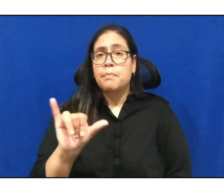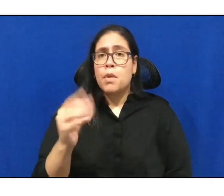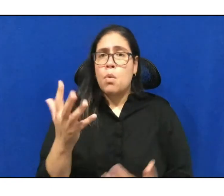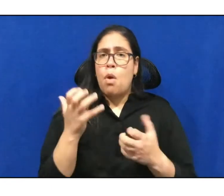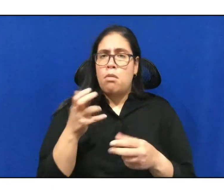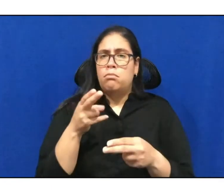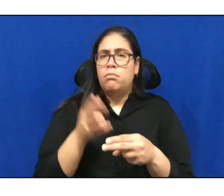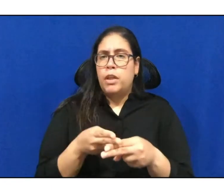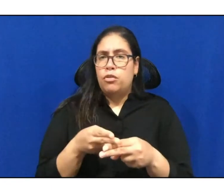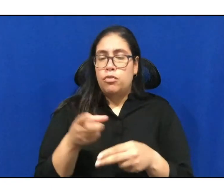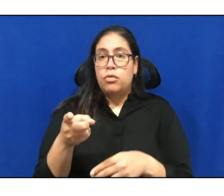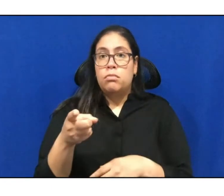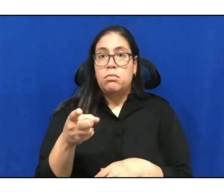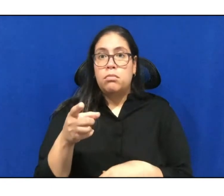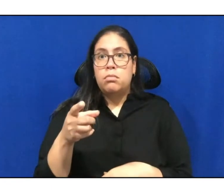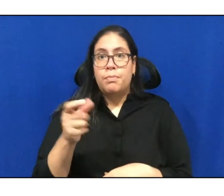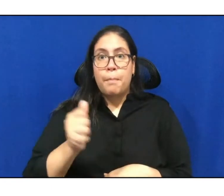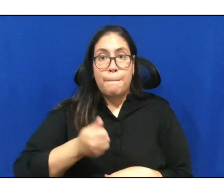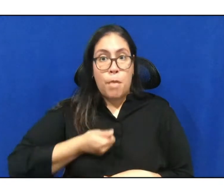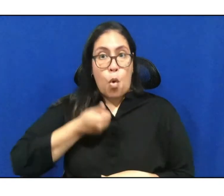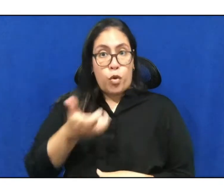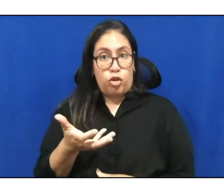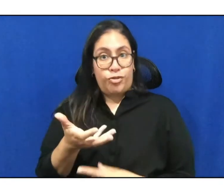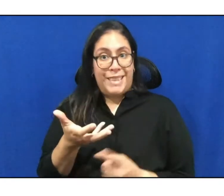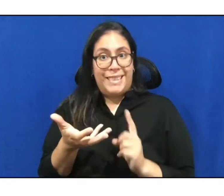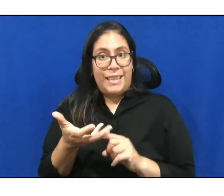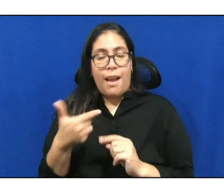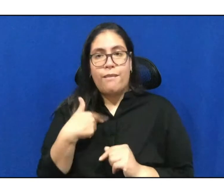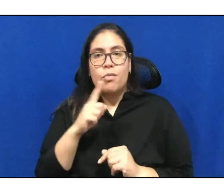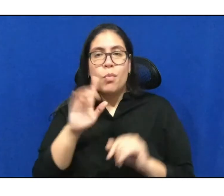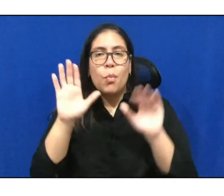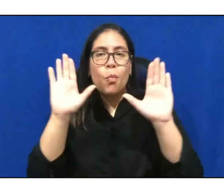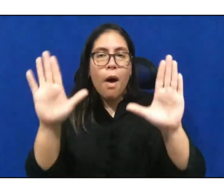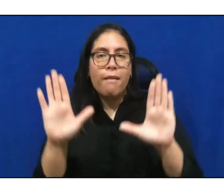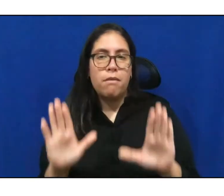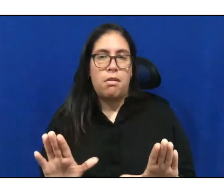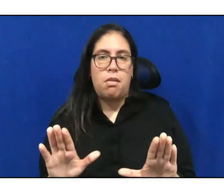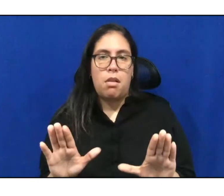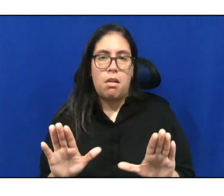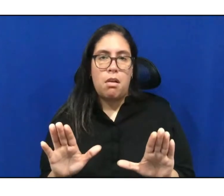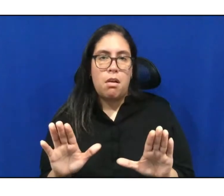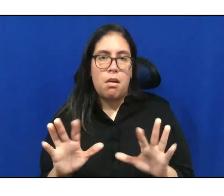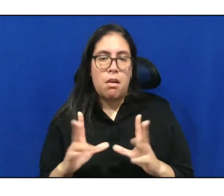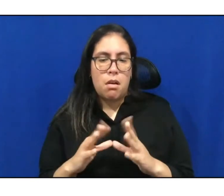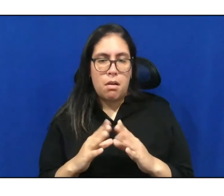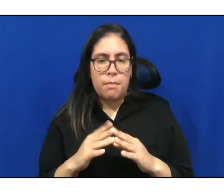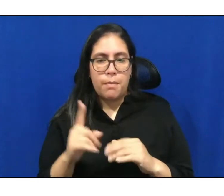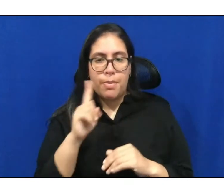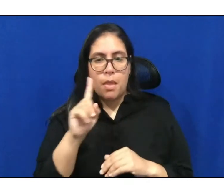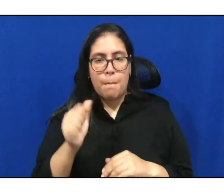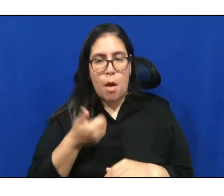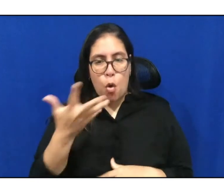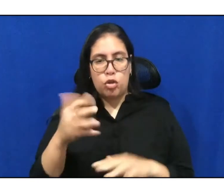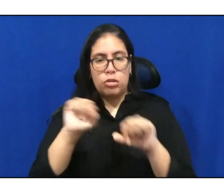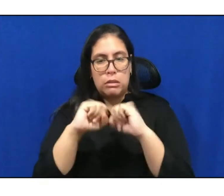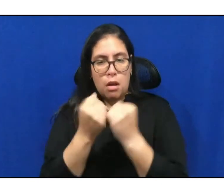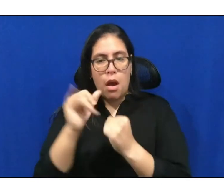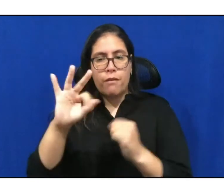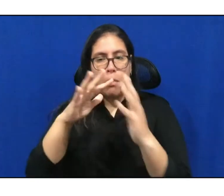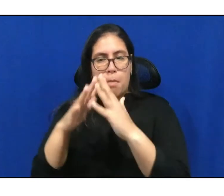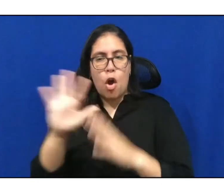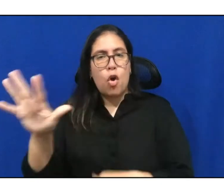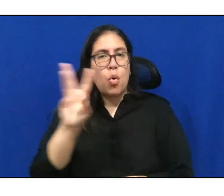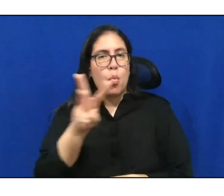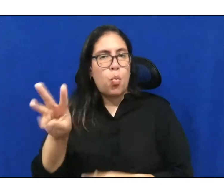about the poetry, that there's a wonderful, on, I think, the Poetry Society of America's website, Terrence